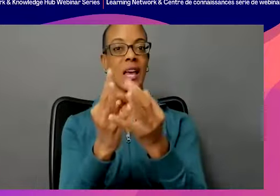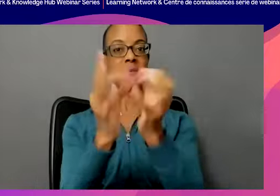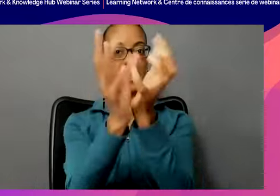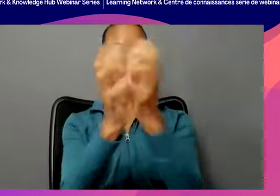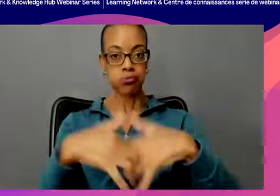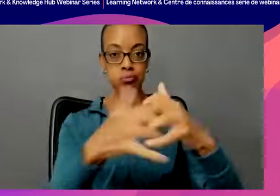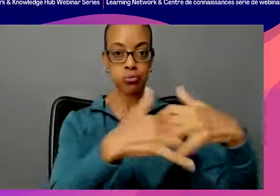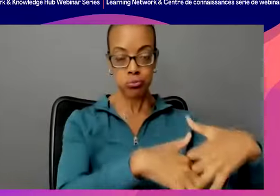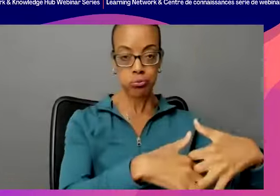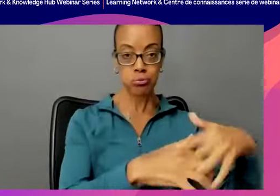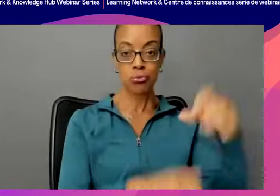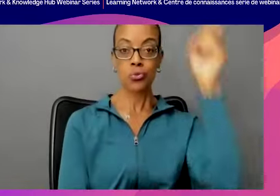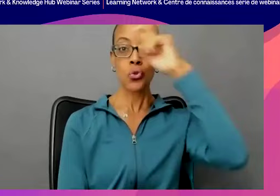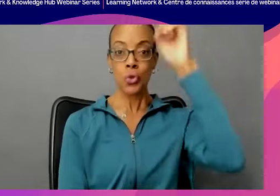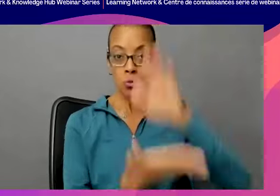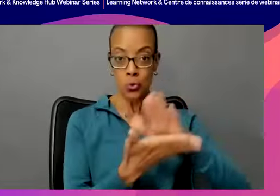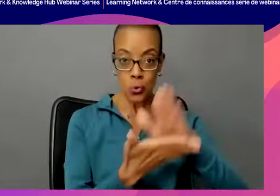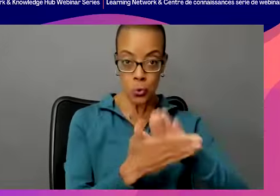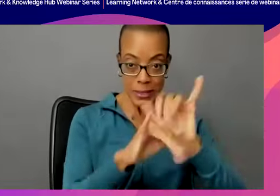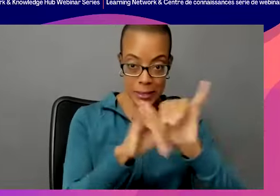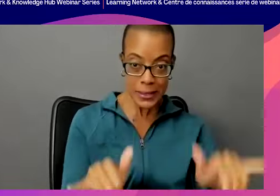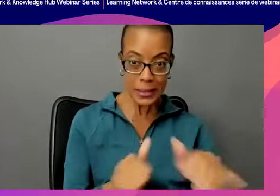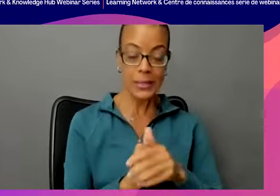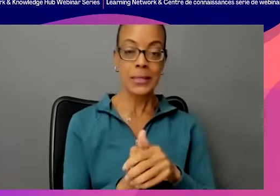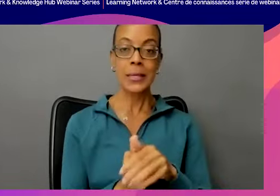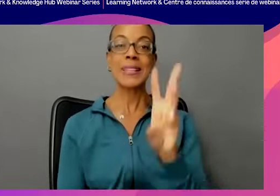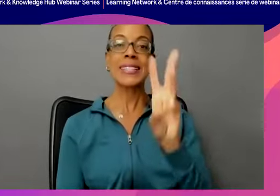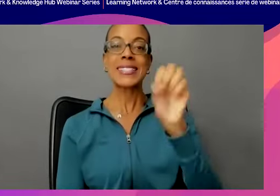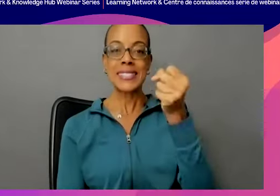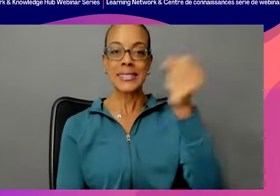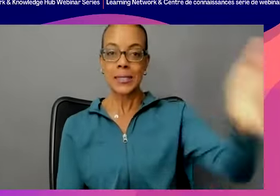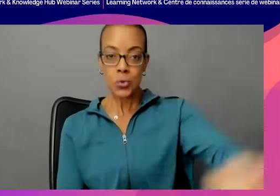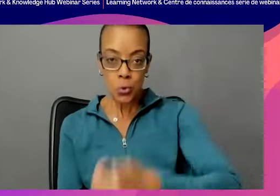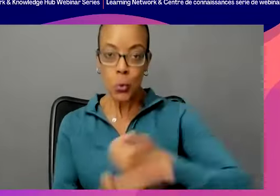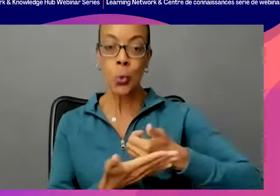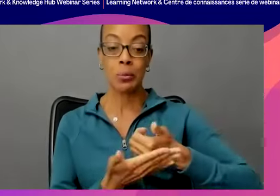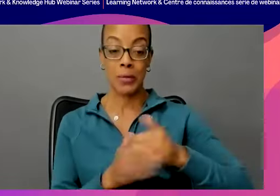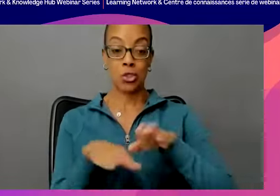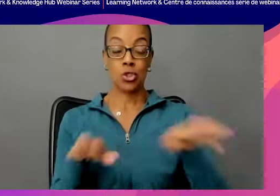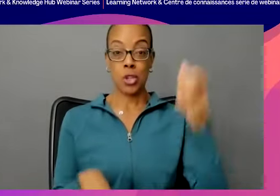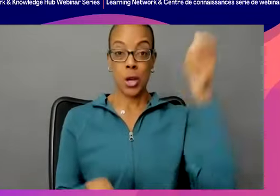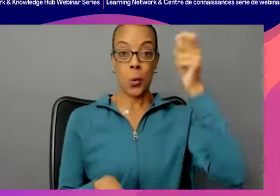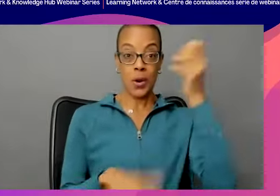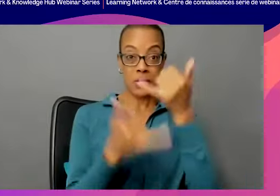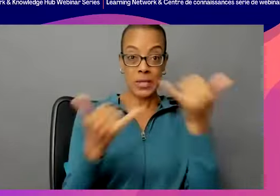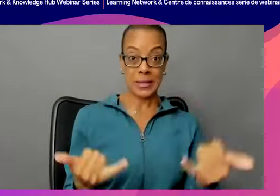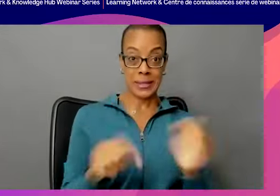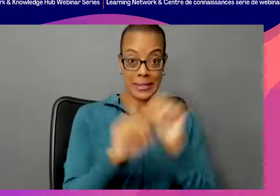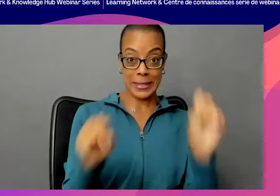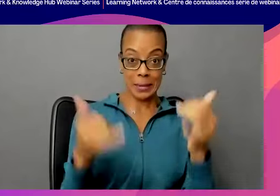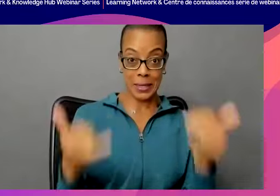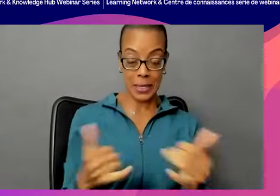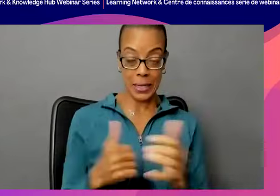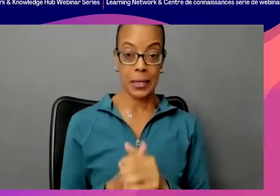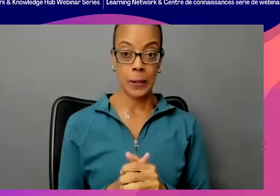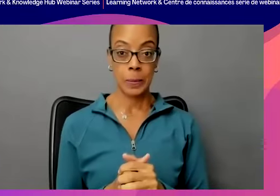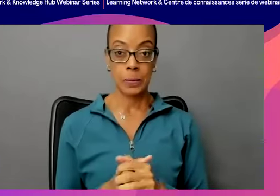residential school system, the 60 Scoop, and the child welfare system today. In our project, we were guided by elders and knowledge keepers to